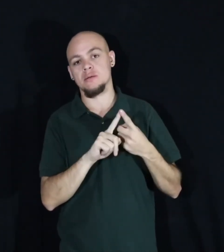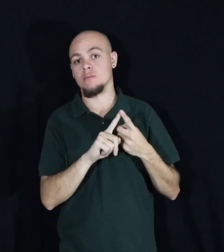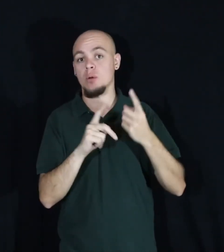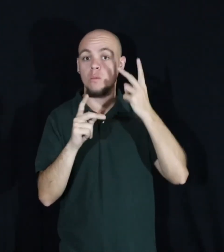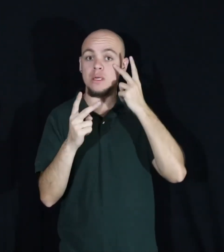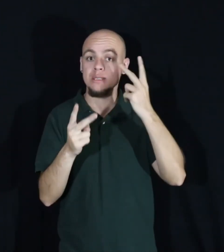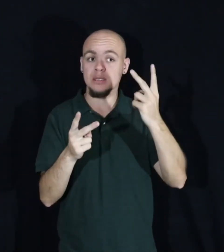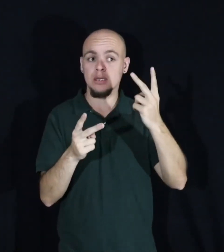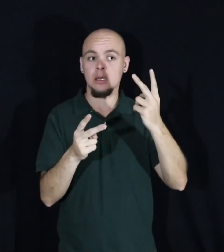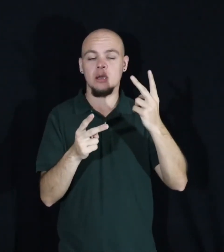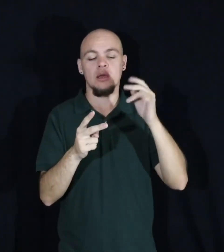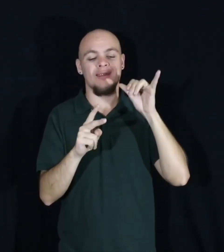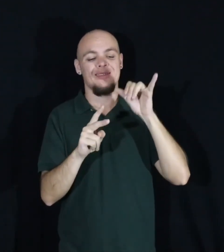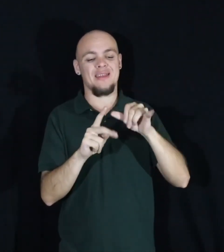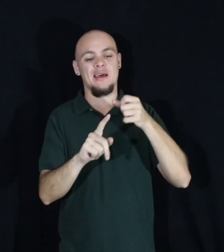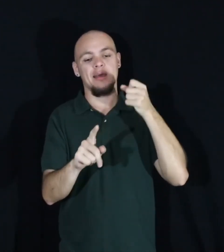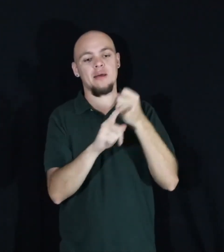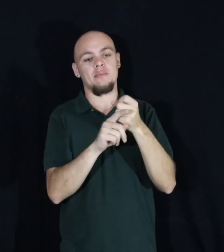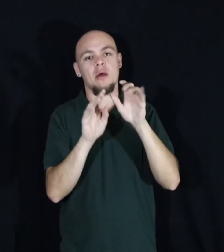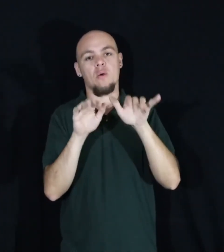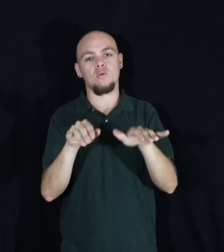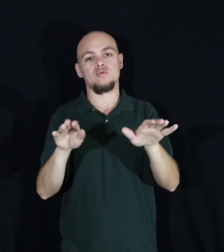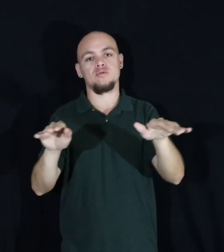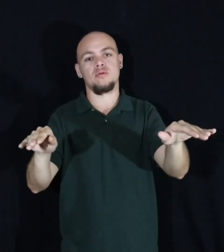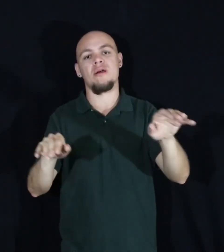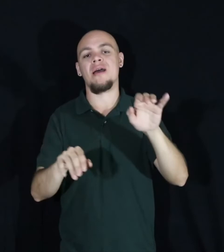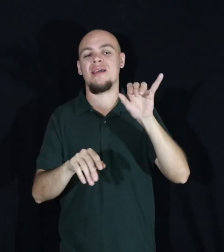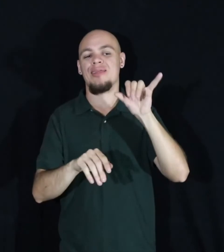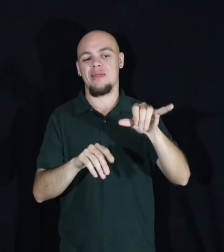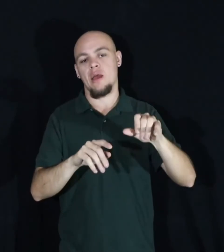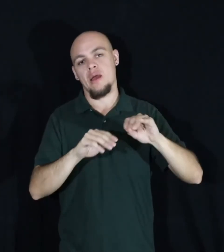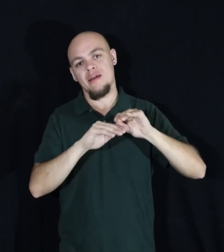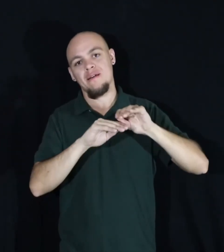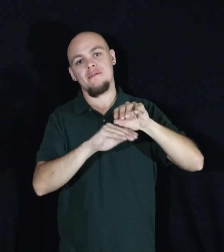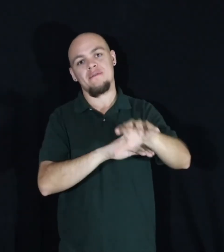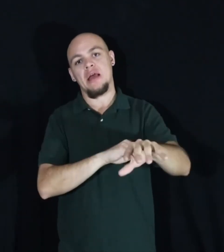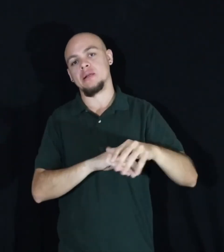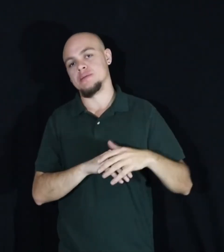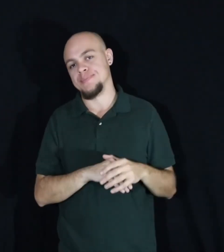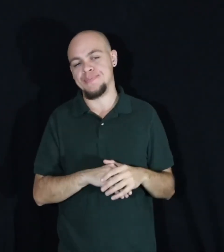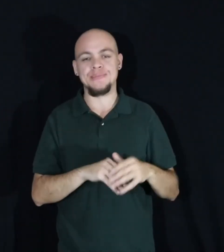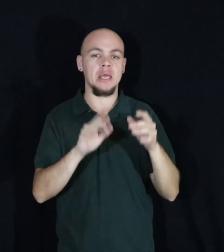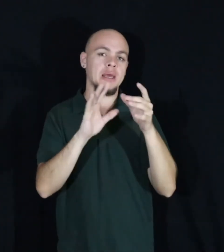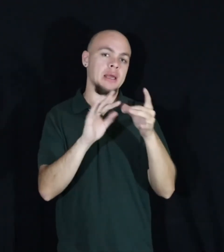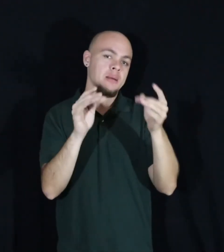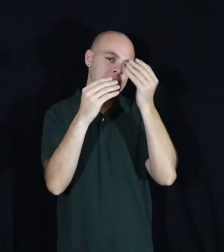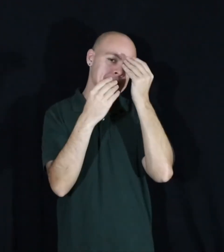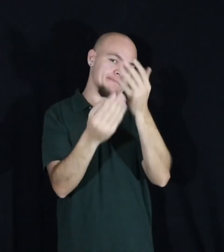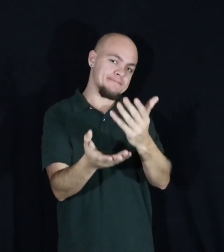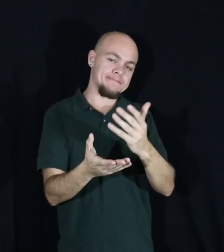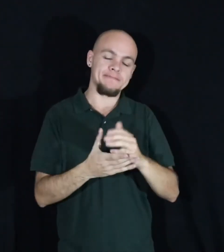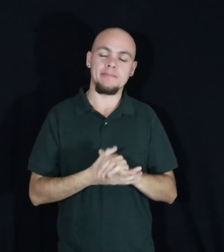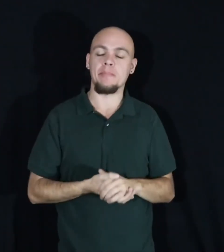how far-reaching our empathetic actions are. So I'd like to leave you with this.